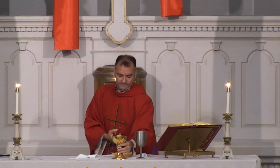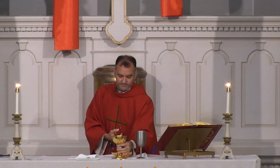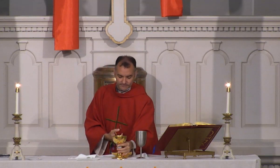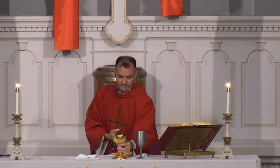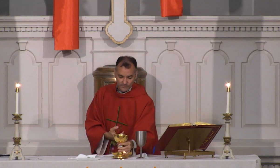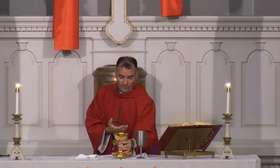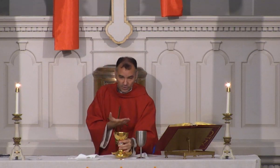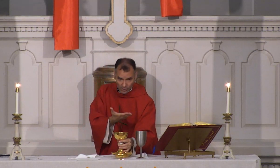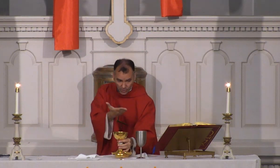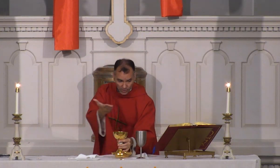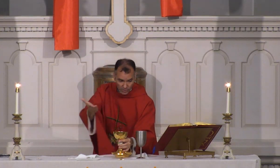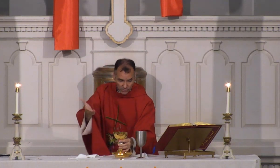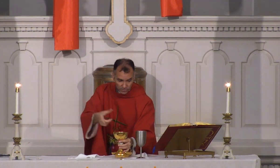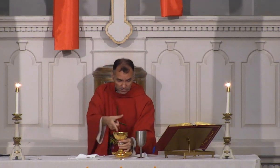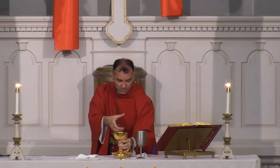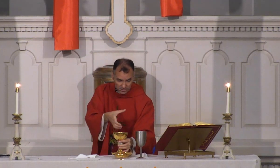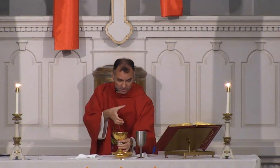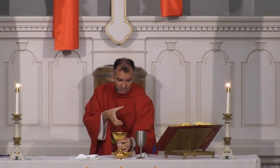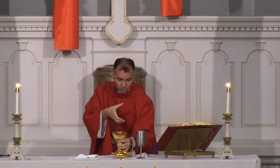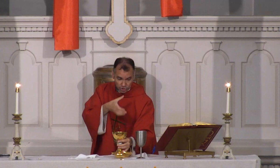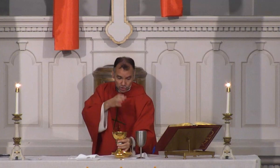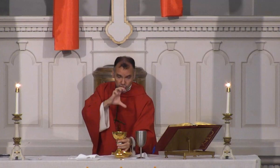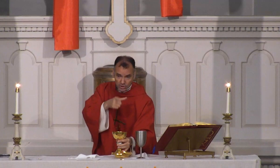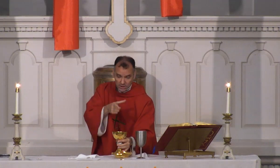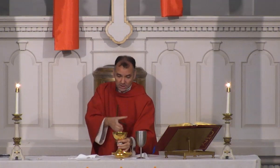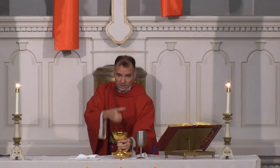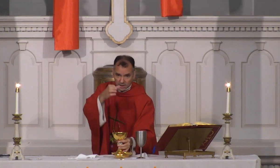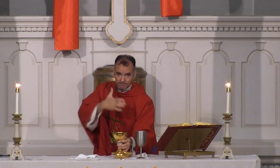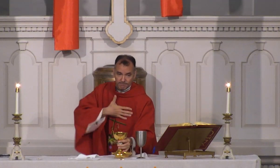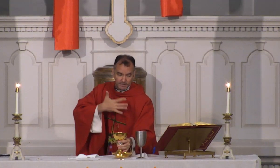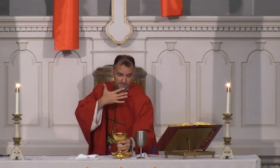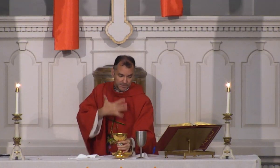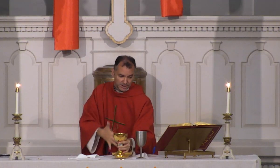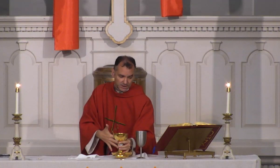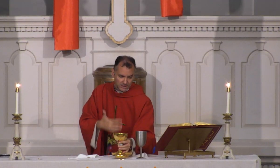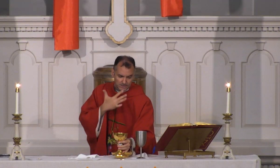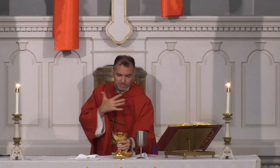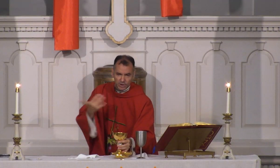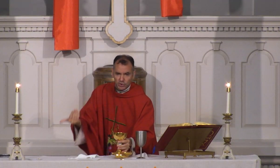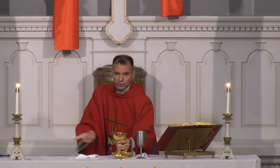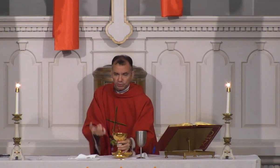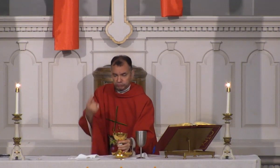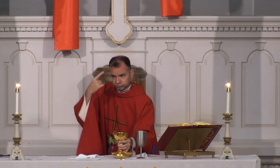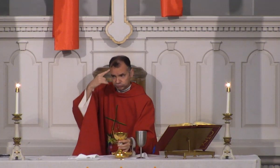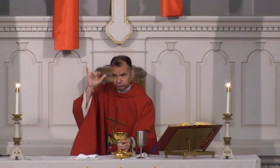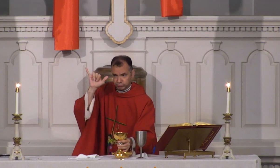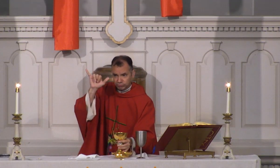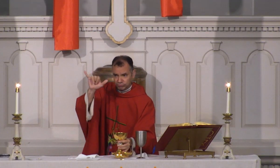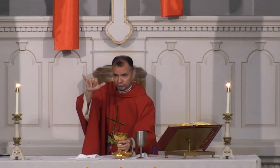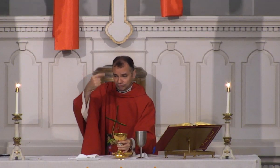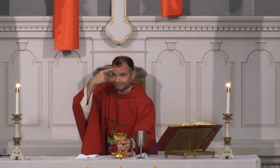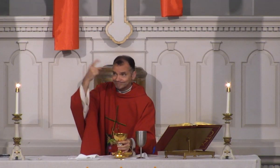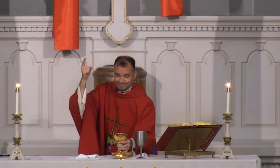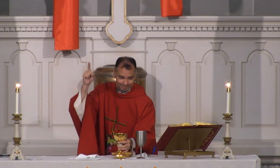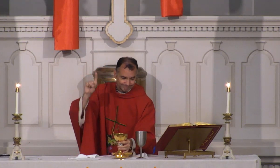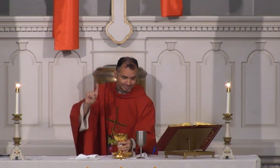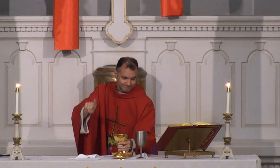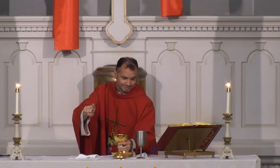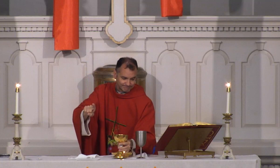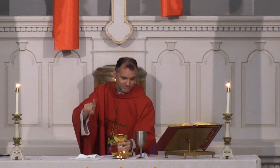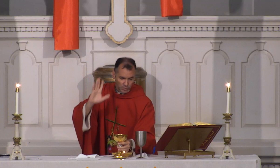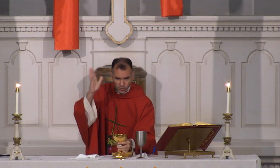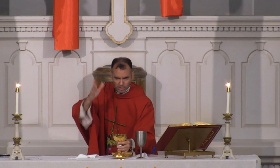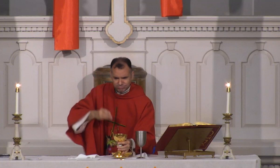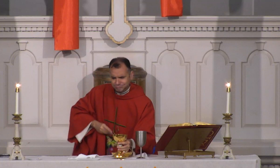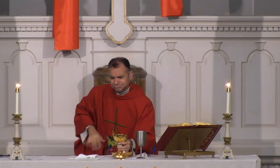saying, "Take this, all of you, and drink from it, for this is the chalice of my blood, the blood of the new